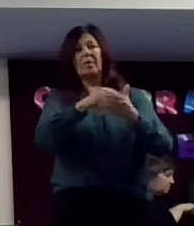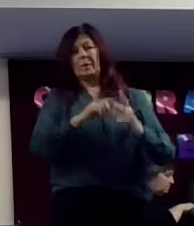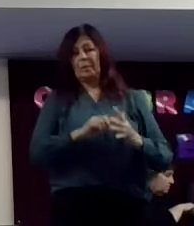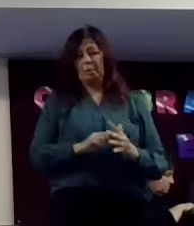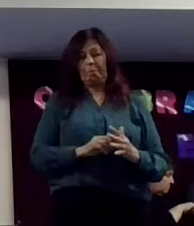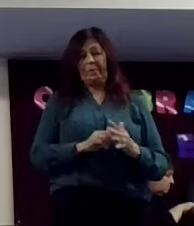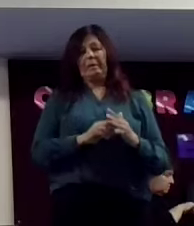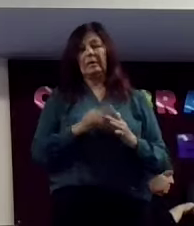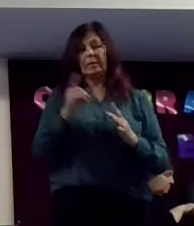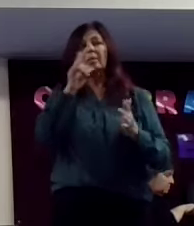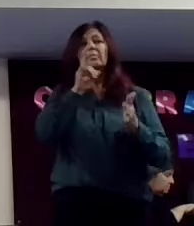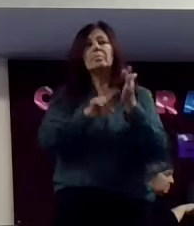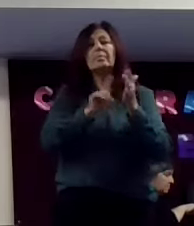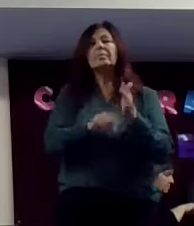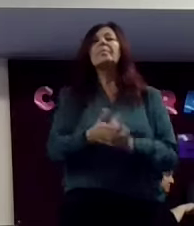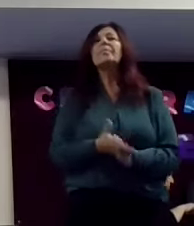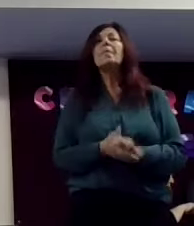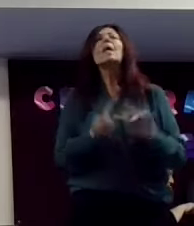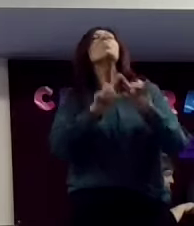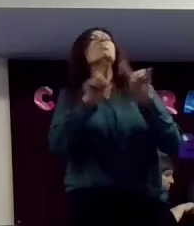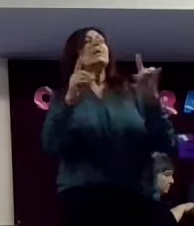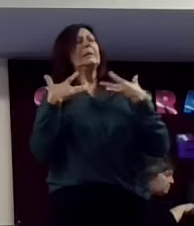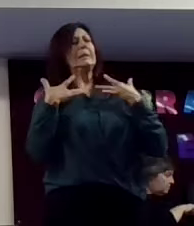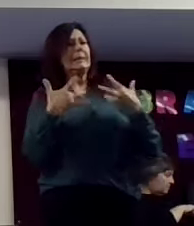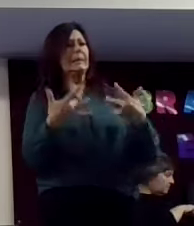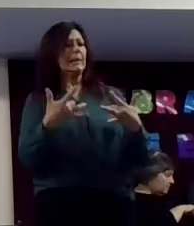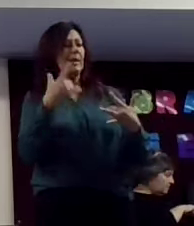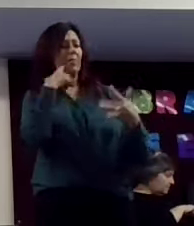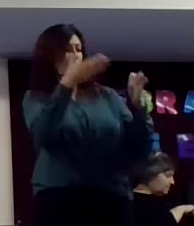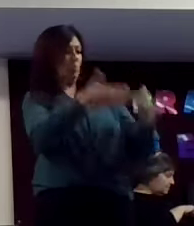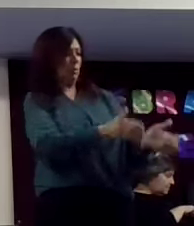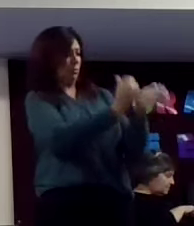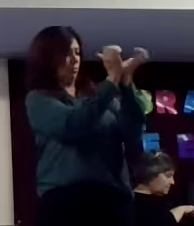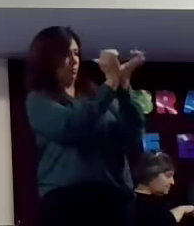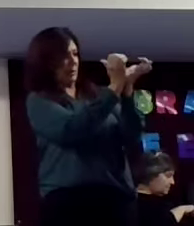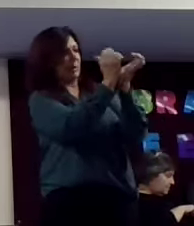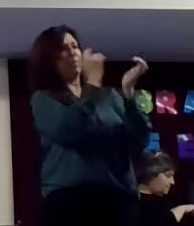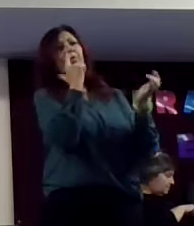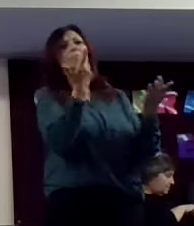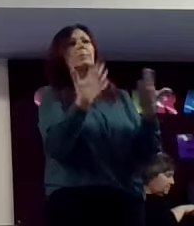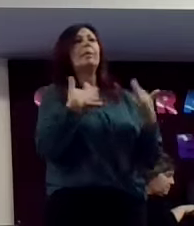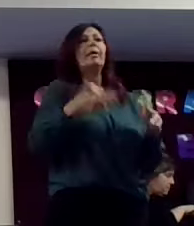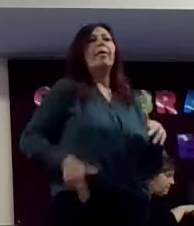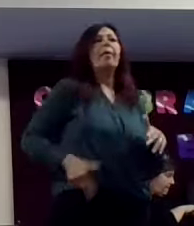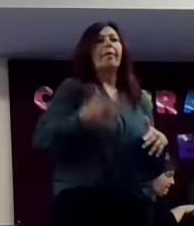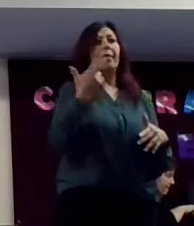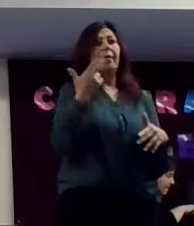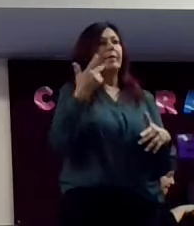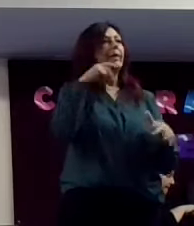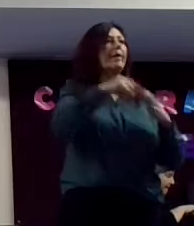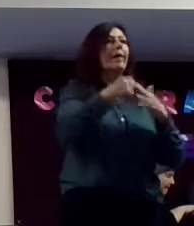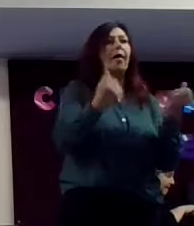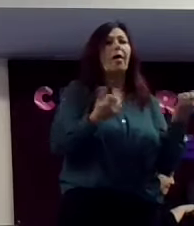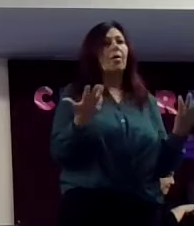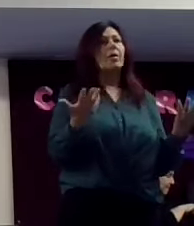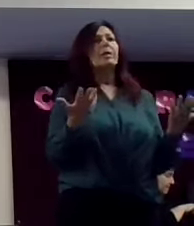first stages of those cases and those investigations. But usually if someone gets arrested for, say, possession of a gun because they're in a